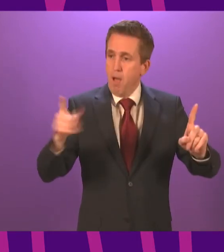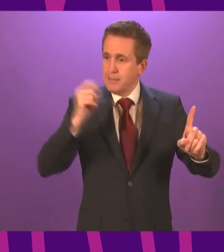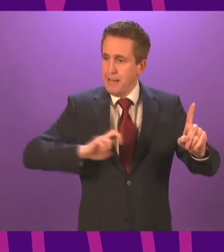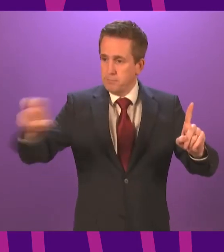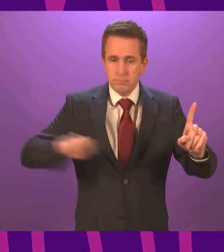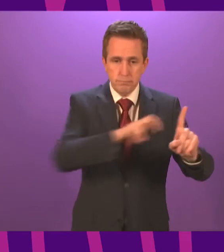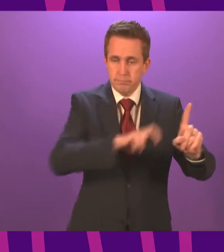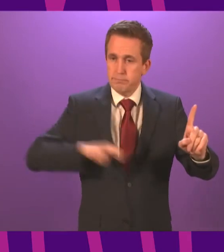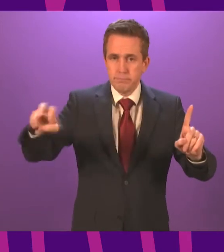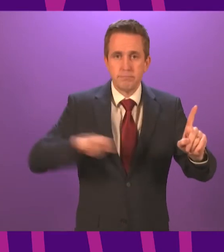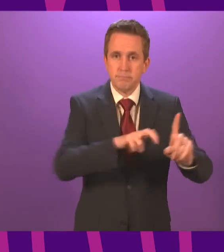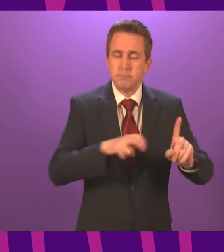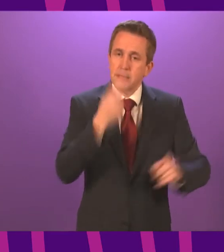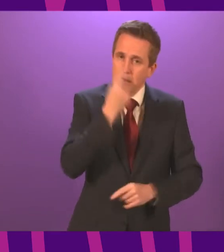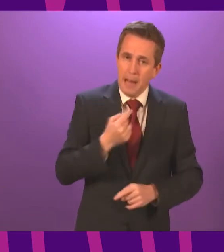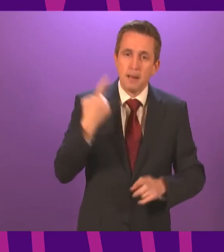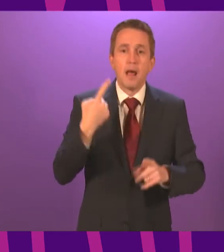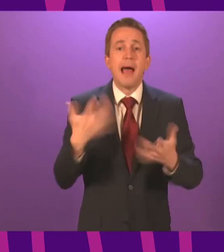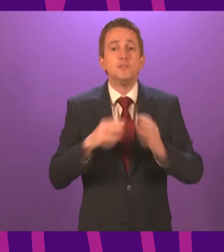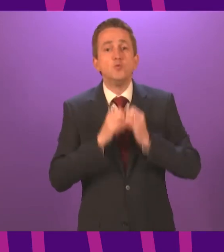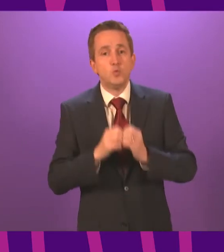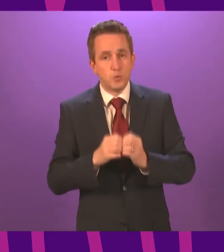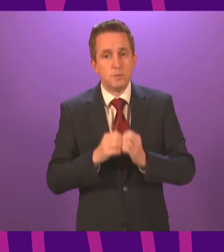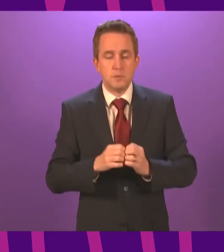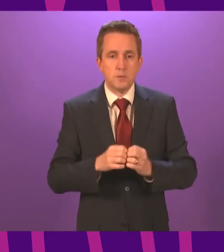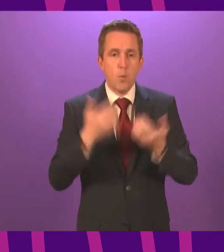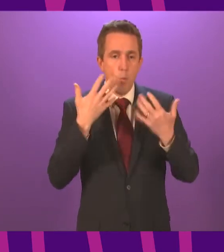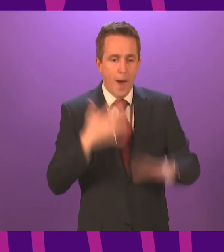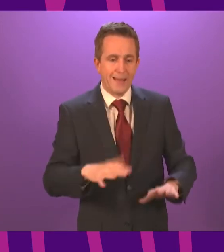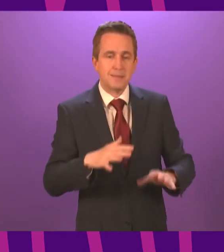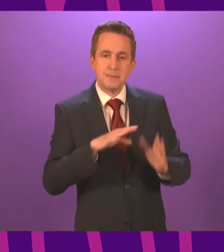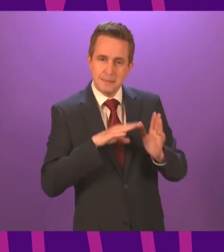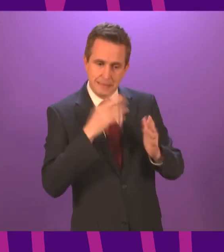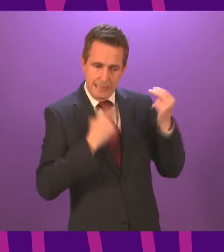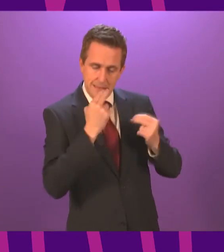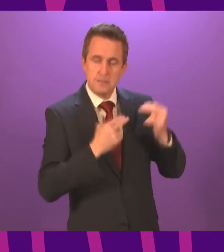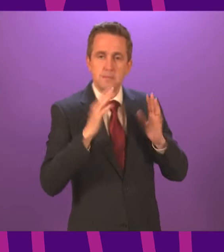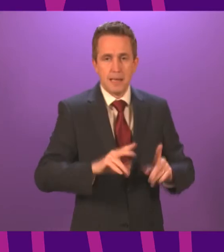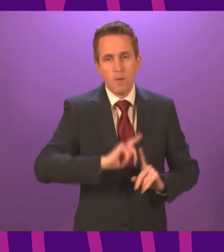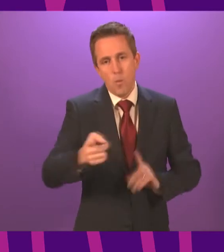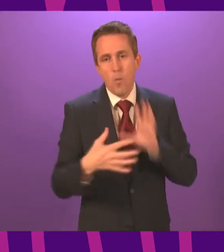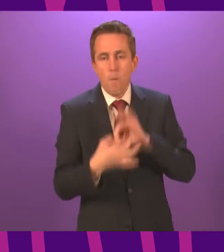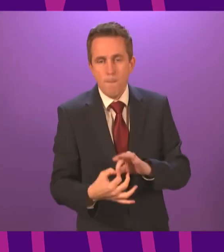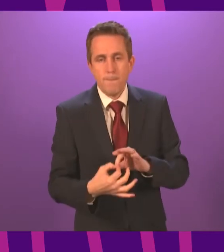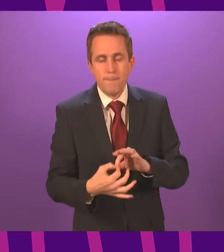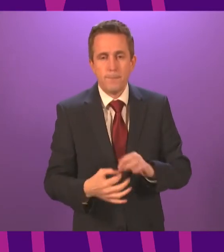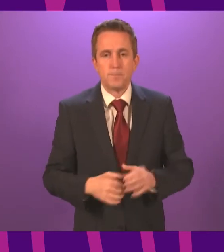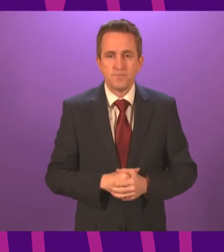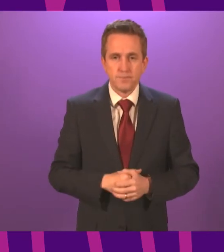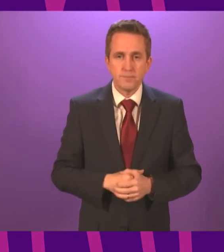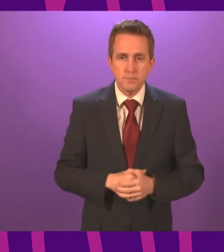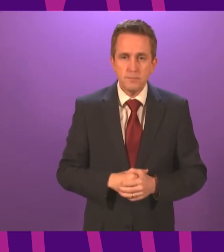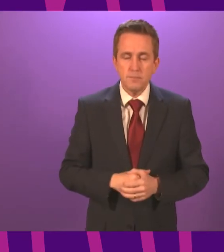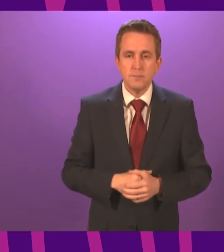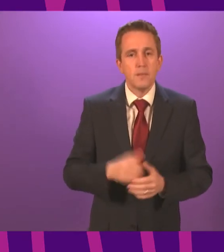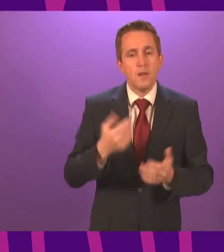at the end of term, supported by a testing programme. While these regulations can be enforced by the police in line with all COVID regulations, we want to